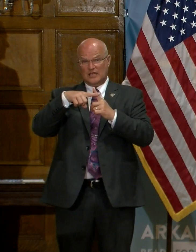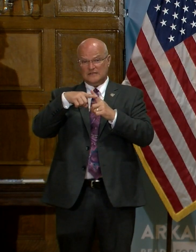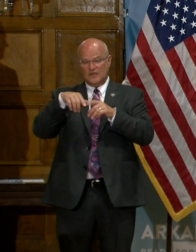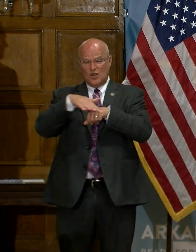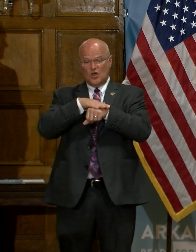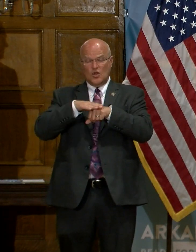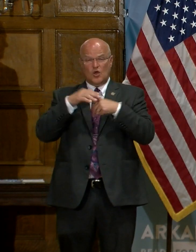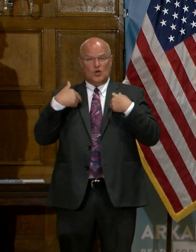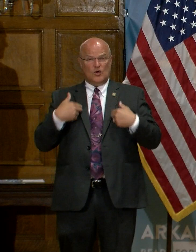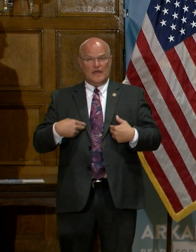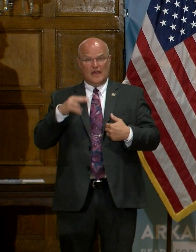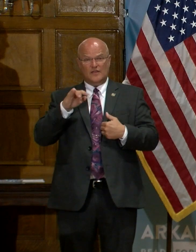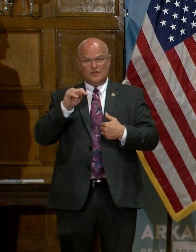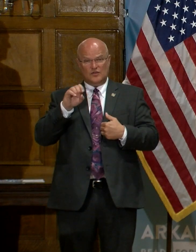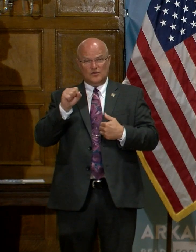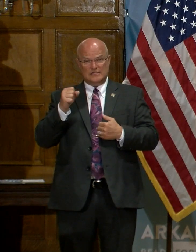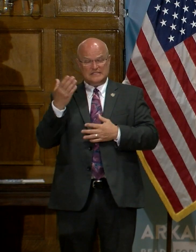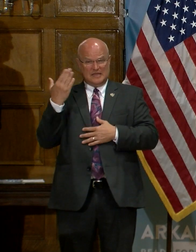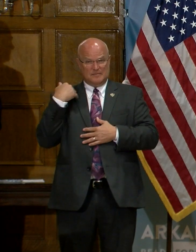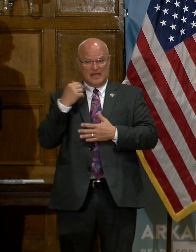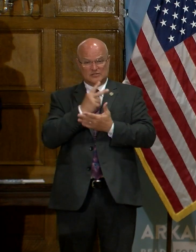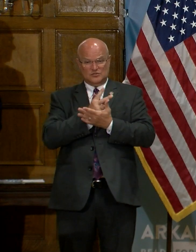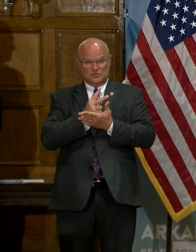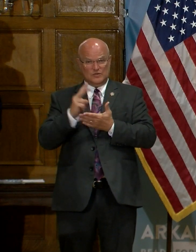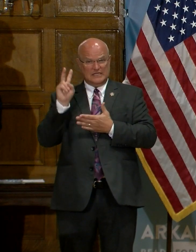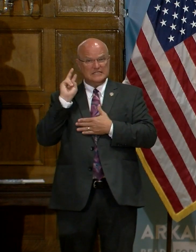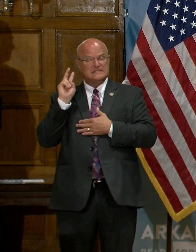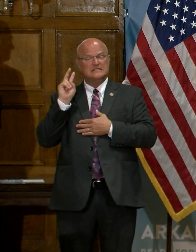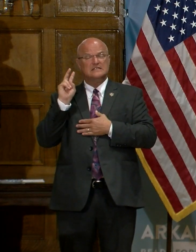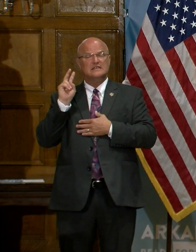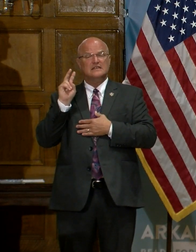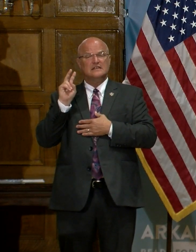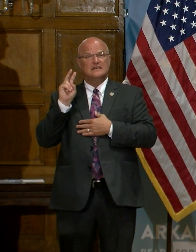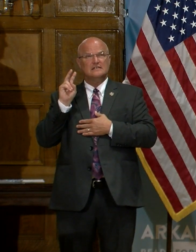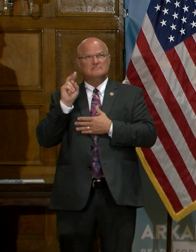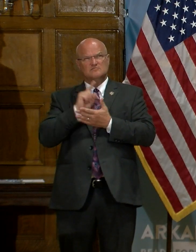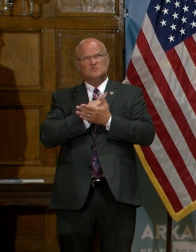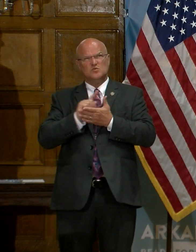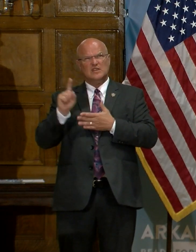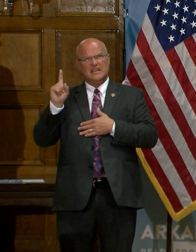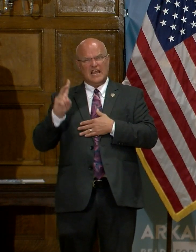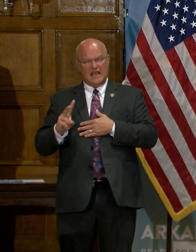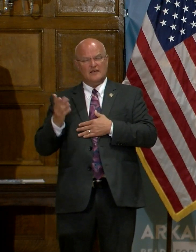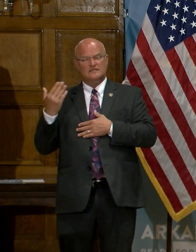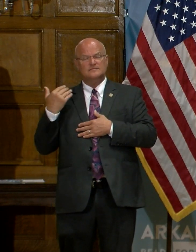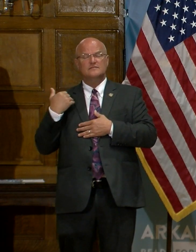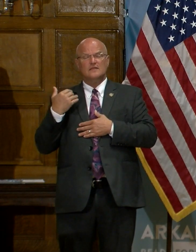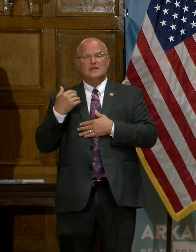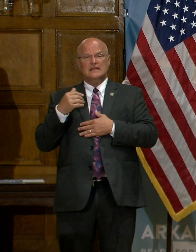in our local health units in the last 2 weeks, last week and a half really,